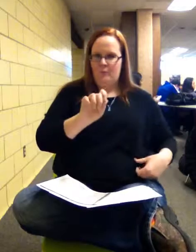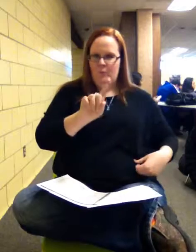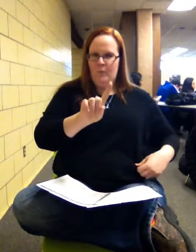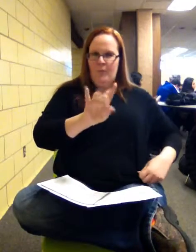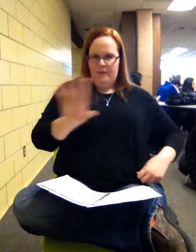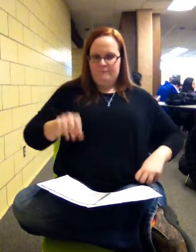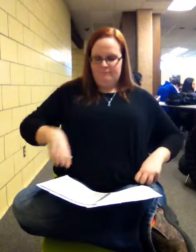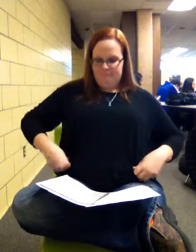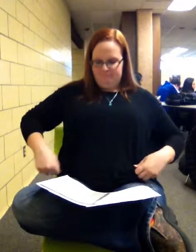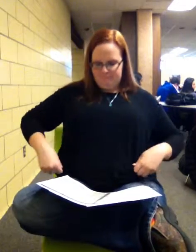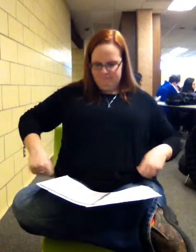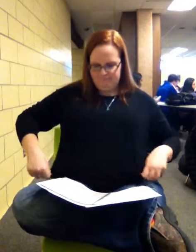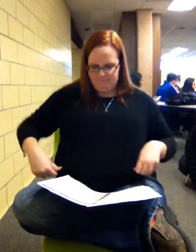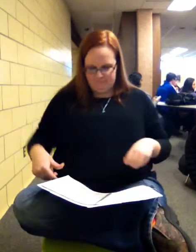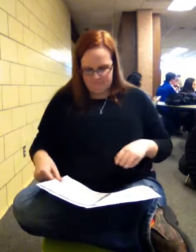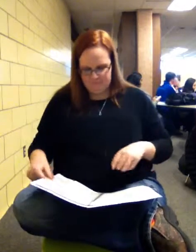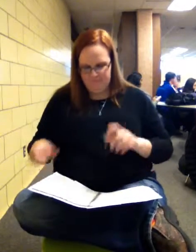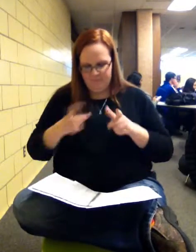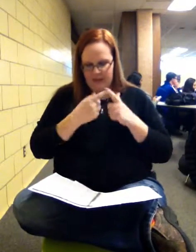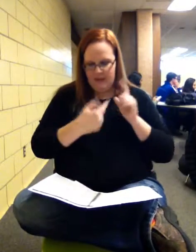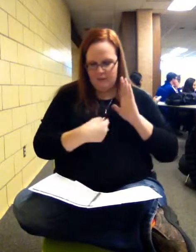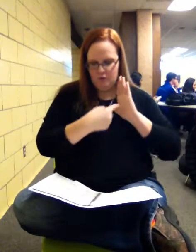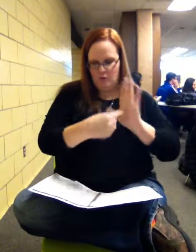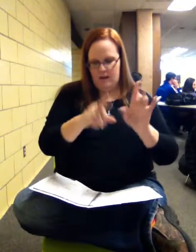am. Okay, then I'm just showing you as you go down the list.